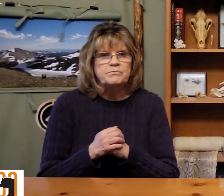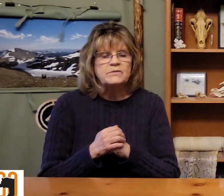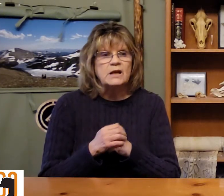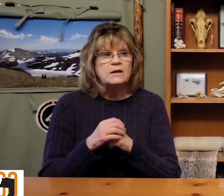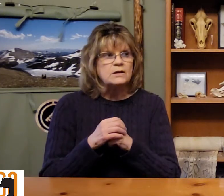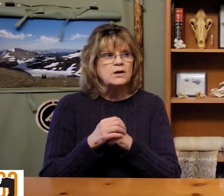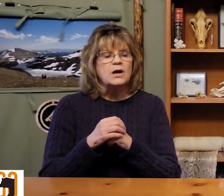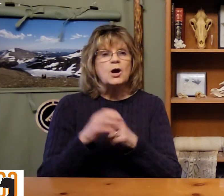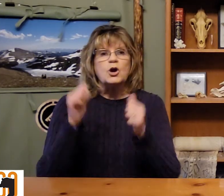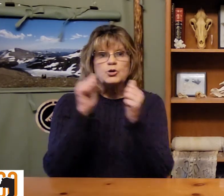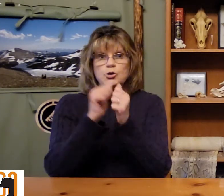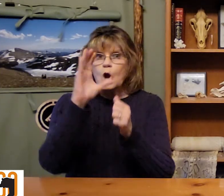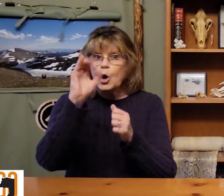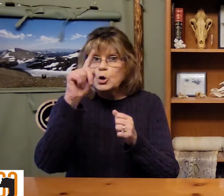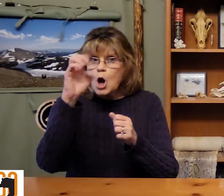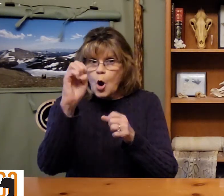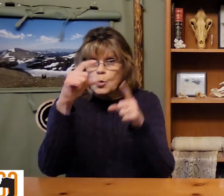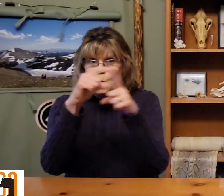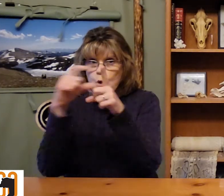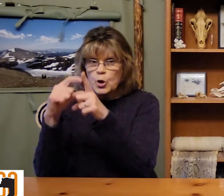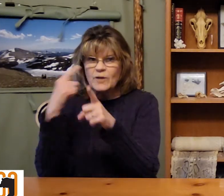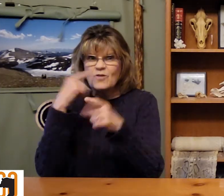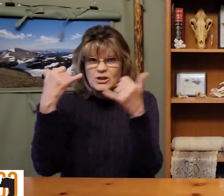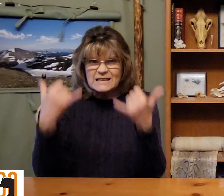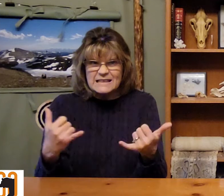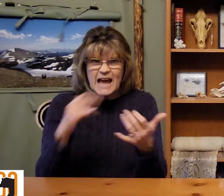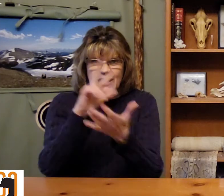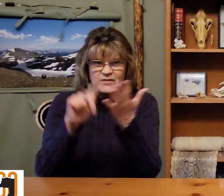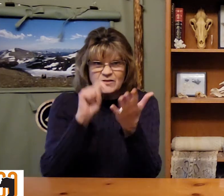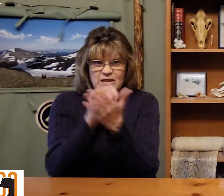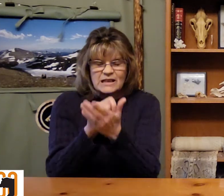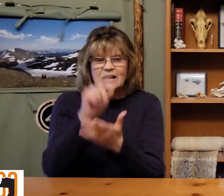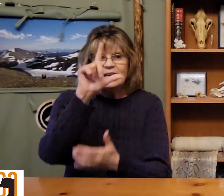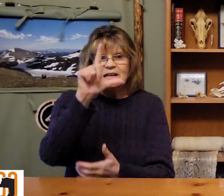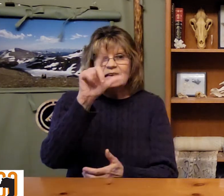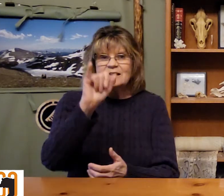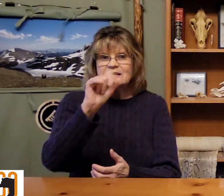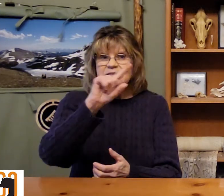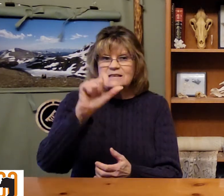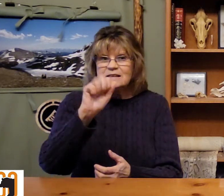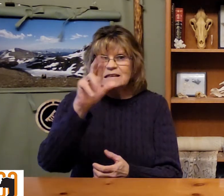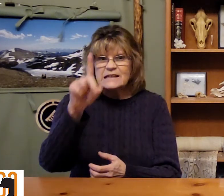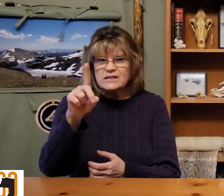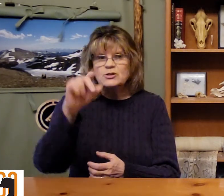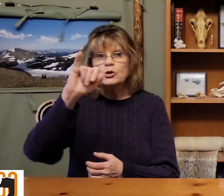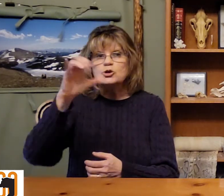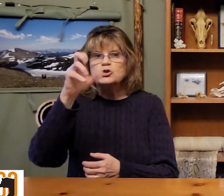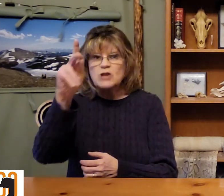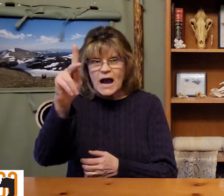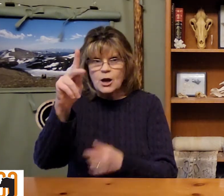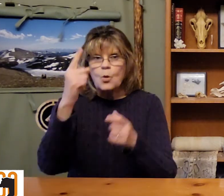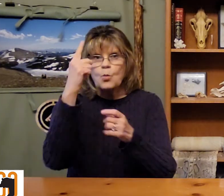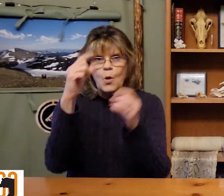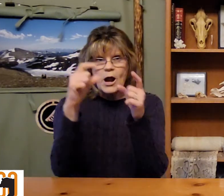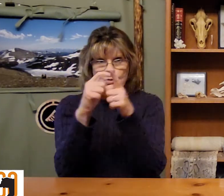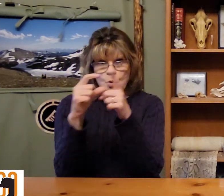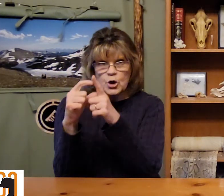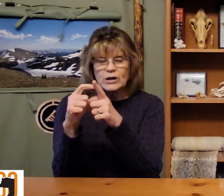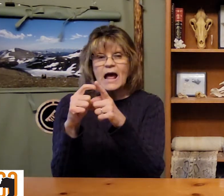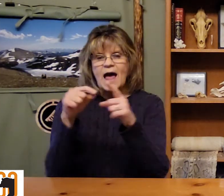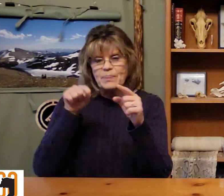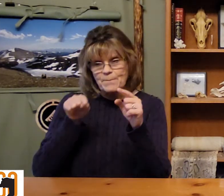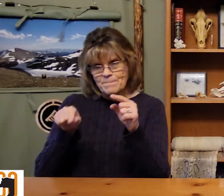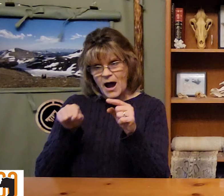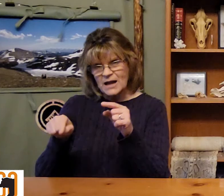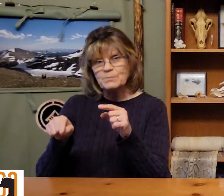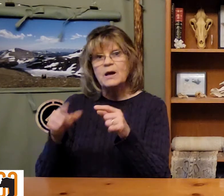Your event code for today's video is Lizard Jack. One word at the bottom of your screen.